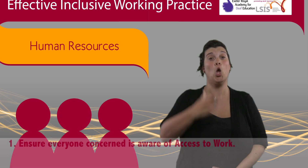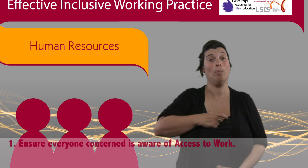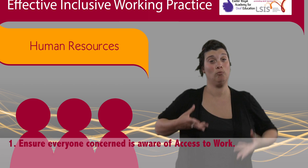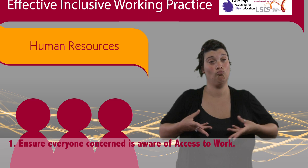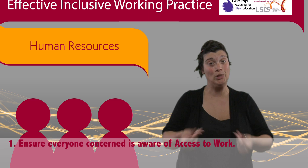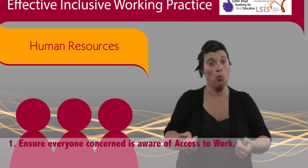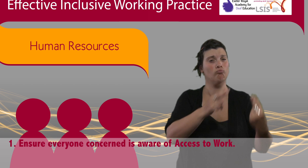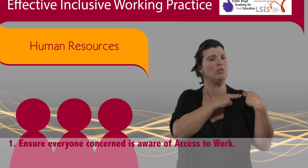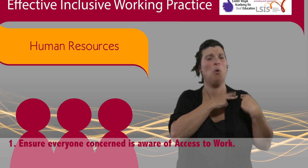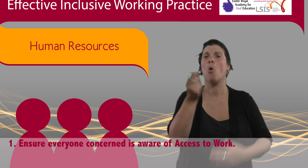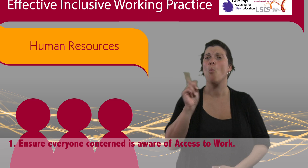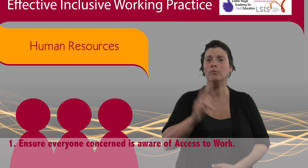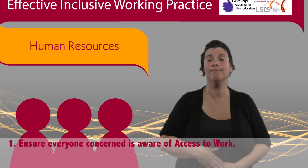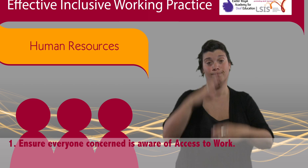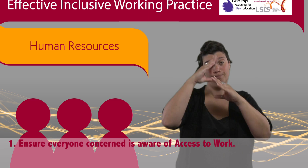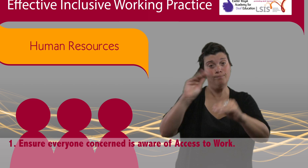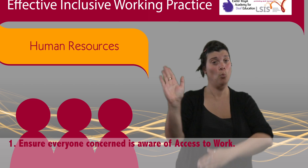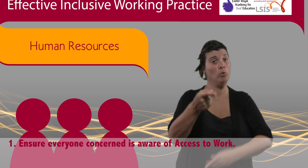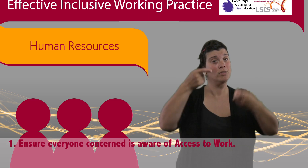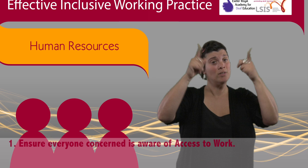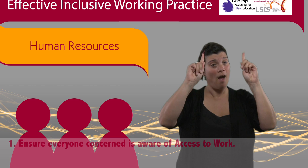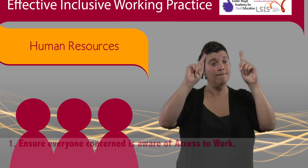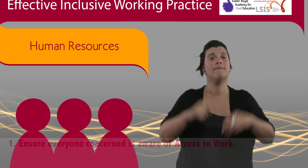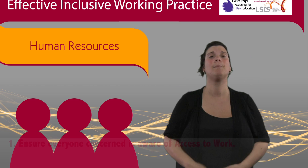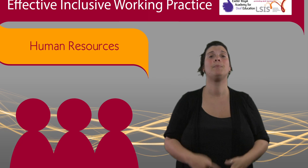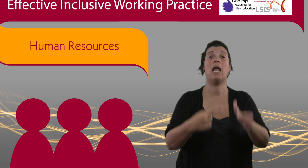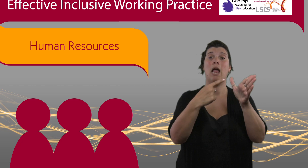Ensure everyone concerned is aware of access to work.